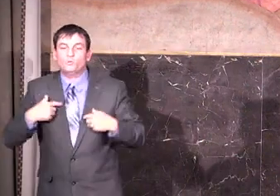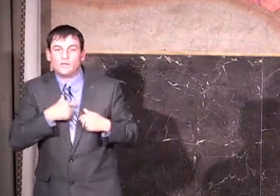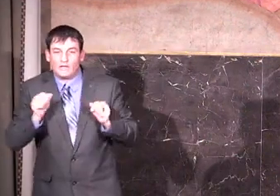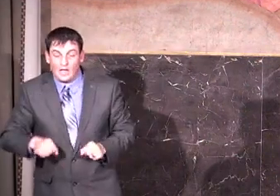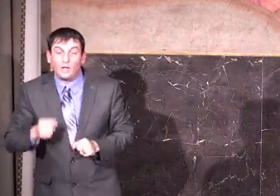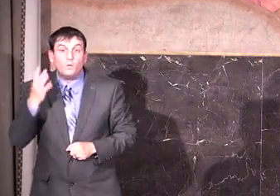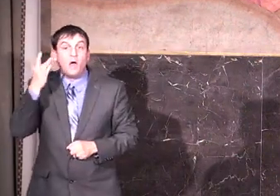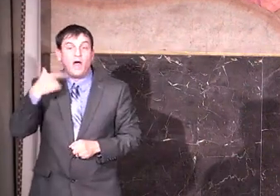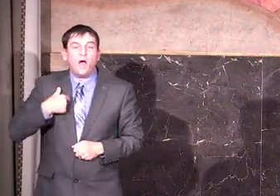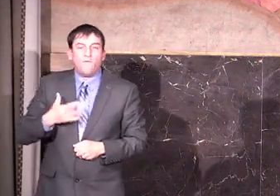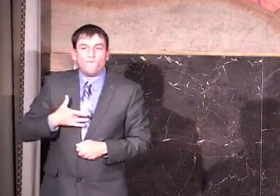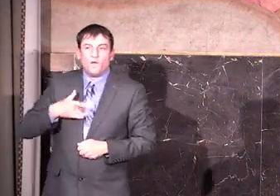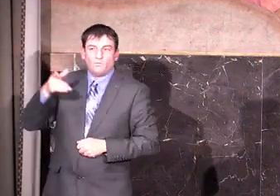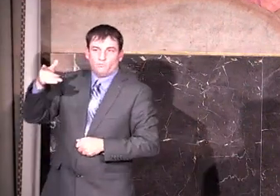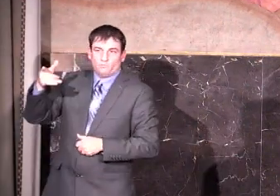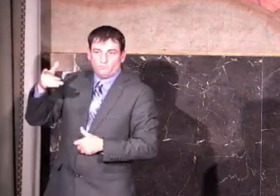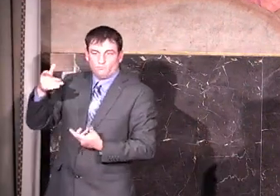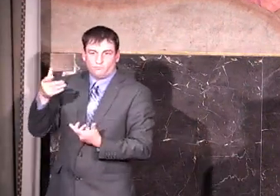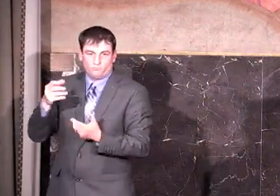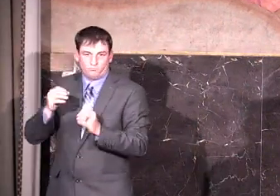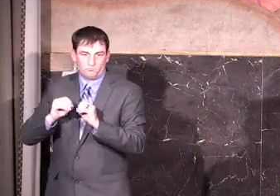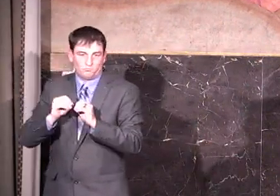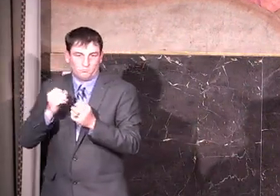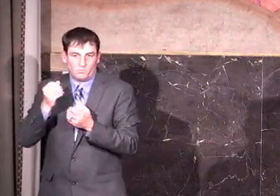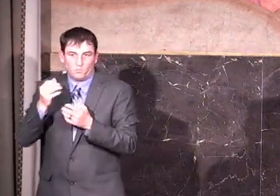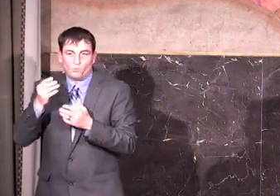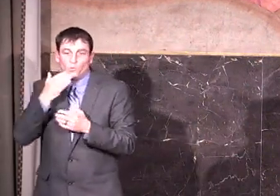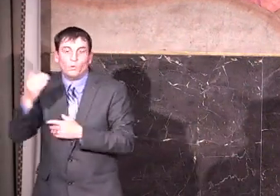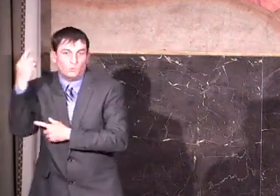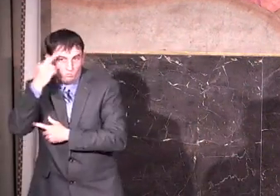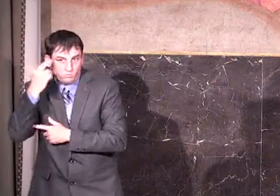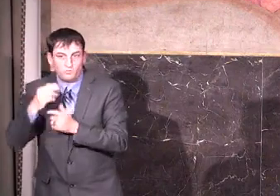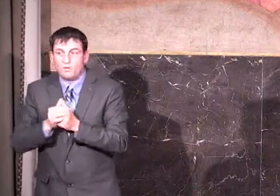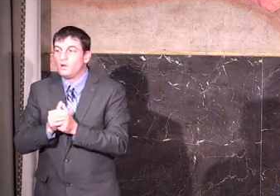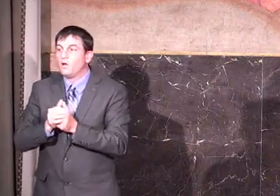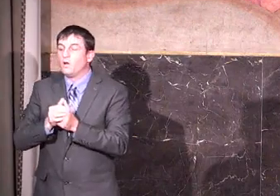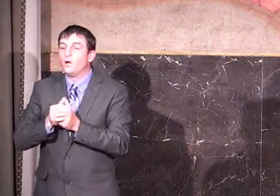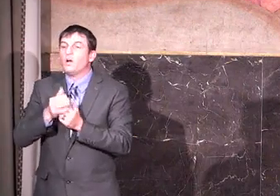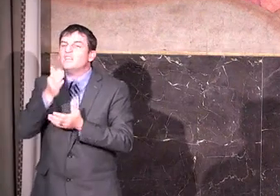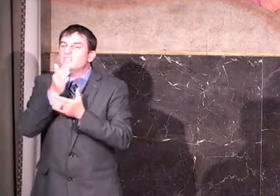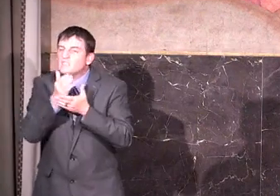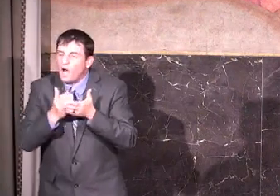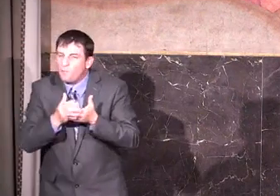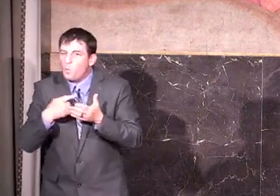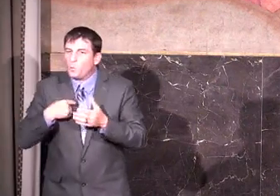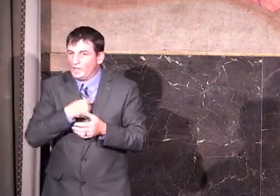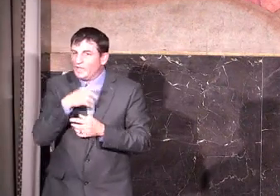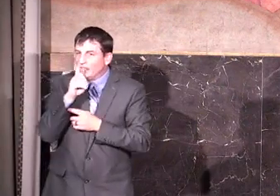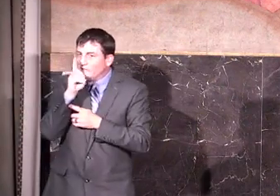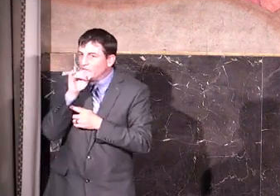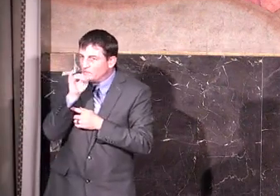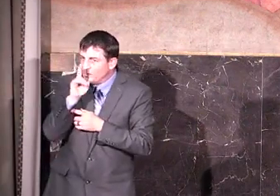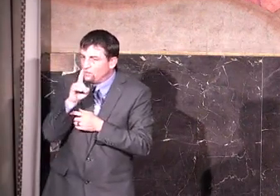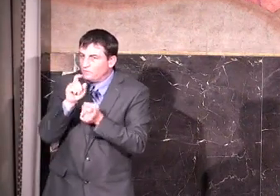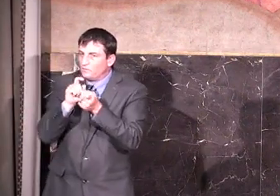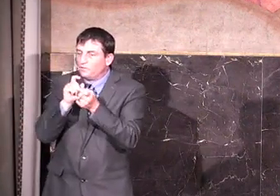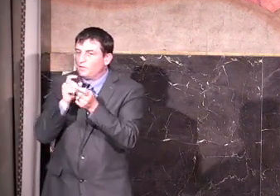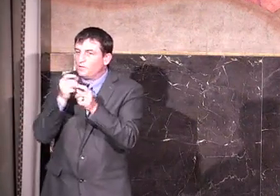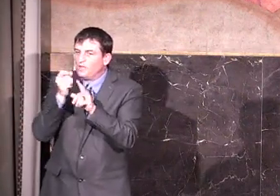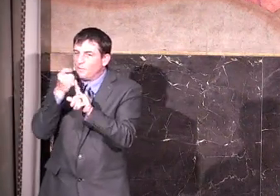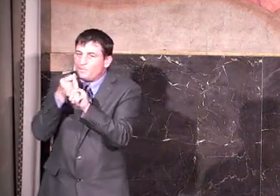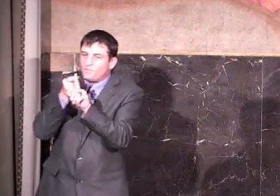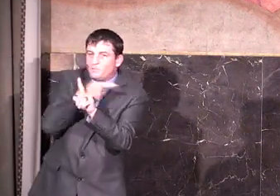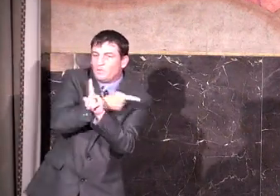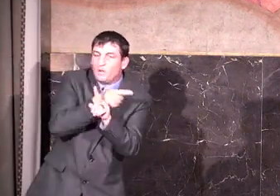having said that, there are some things that we've already deviated from. So we've opened up our non-emergency medical and